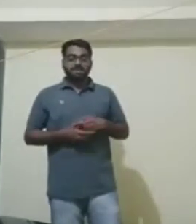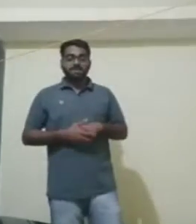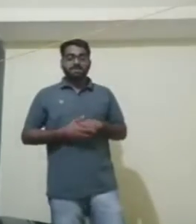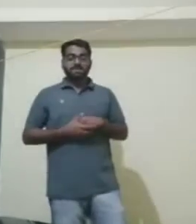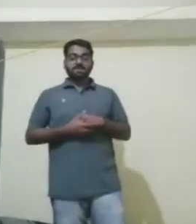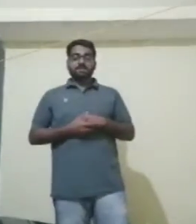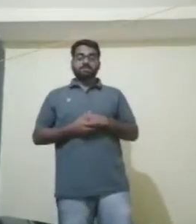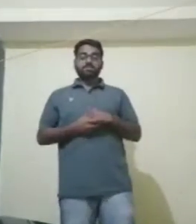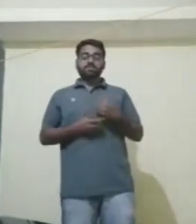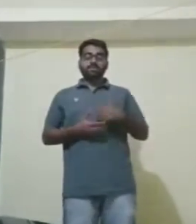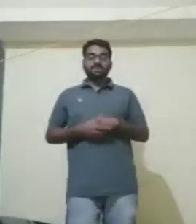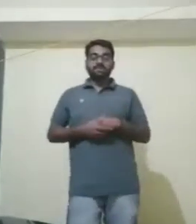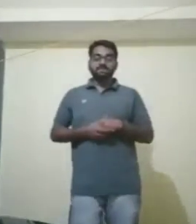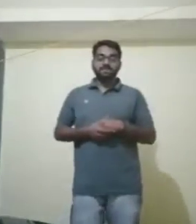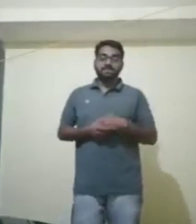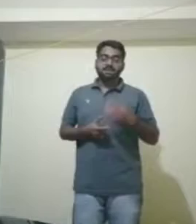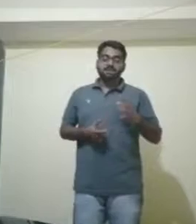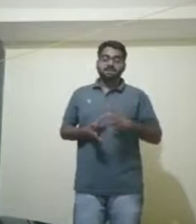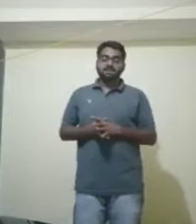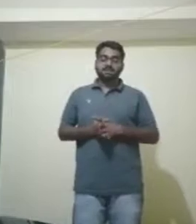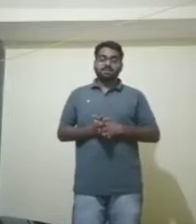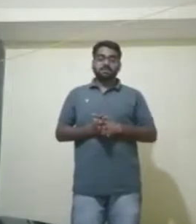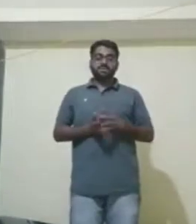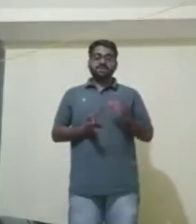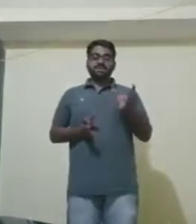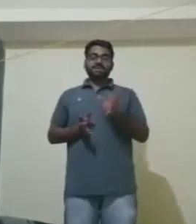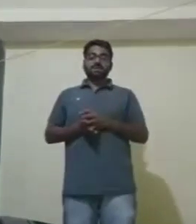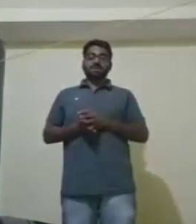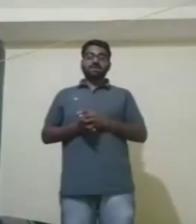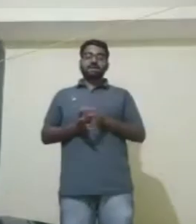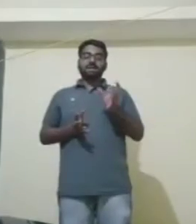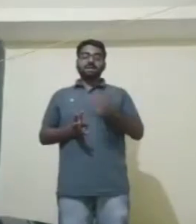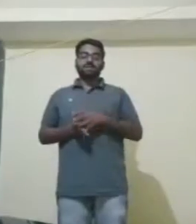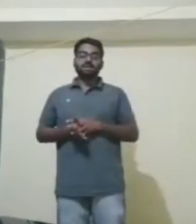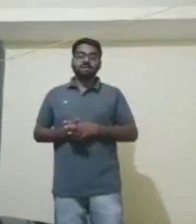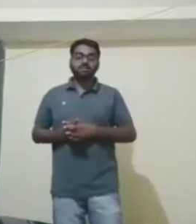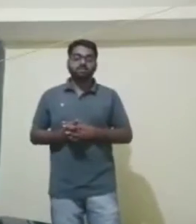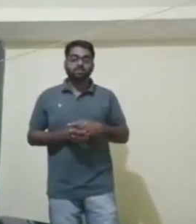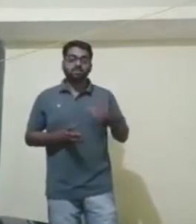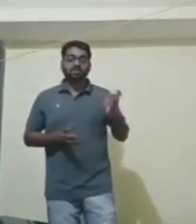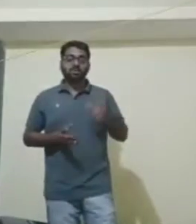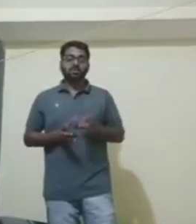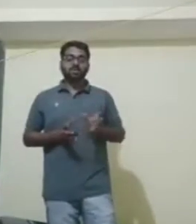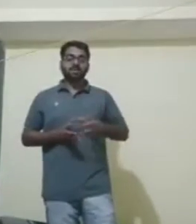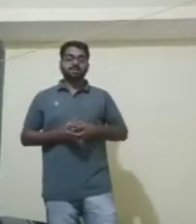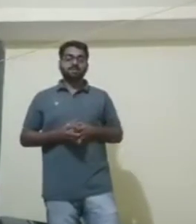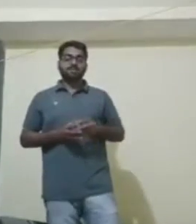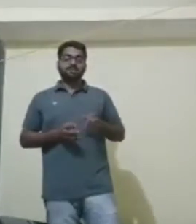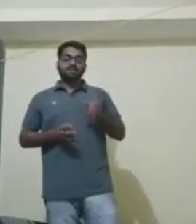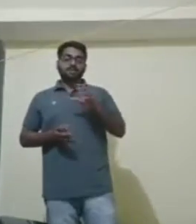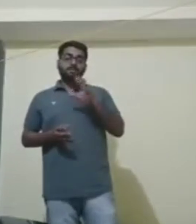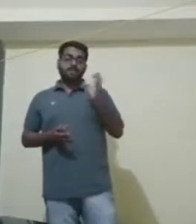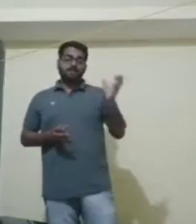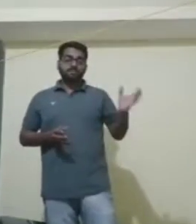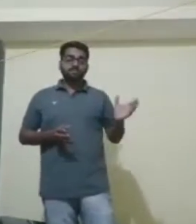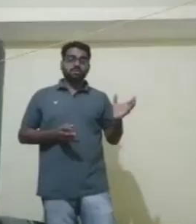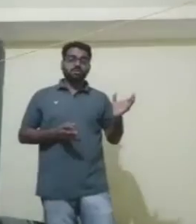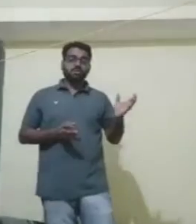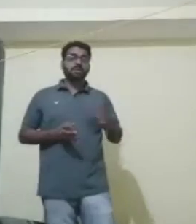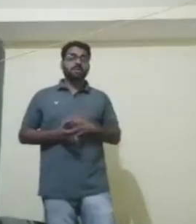lowercase to lowercase method, the all string are converted into lowercase, uppercase to